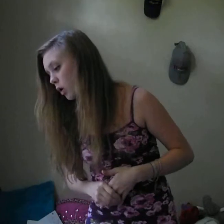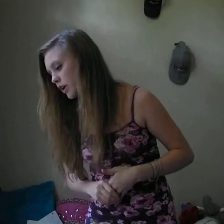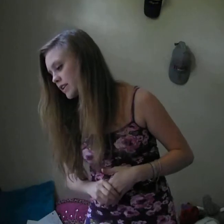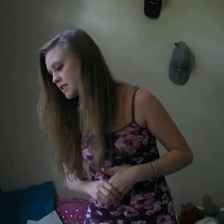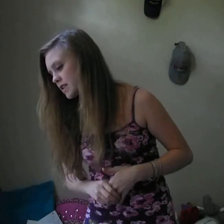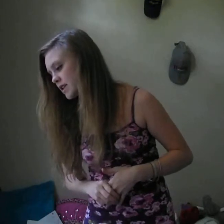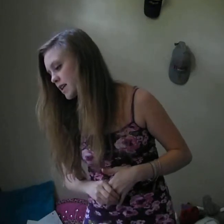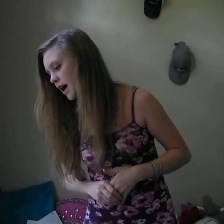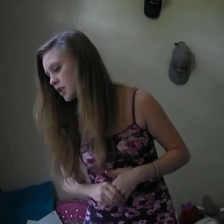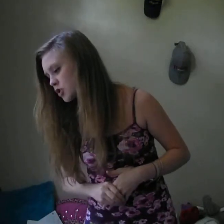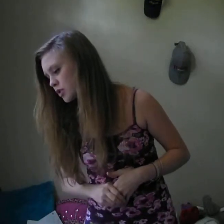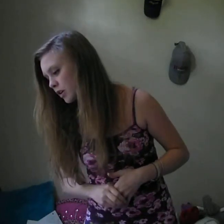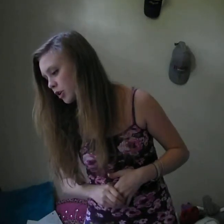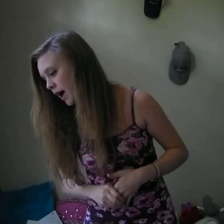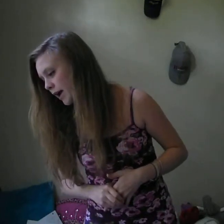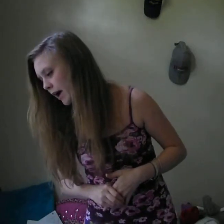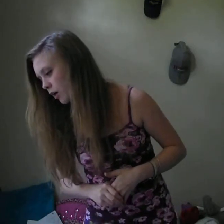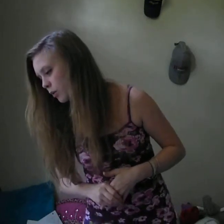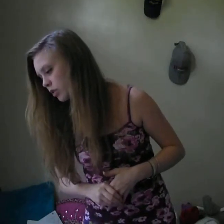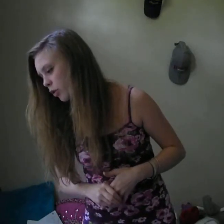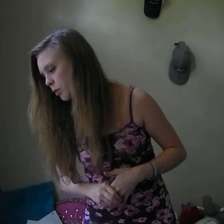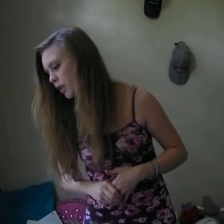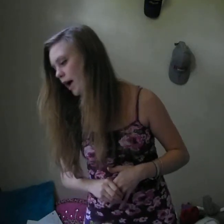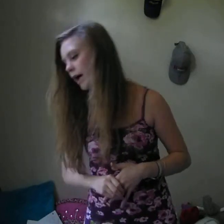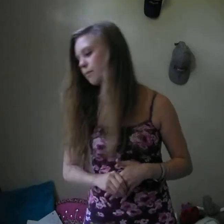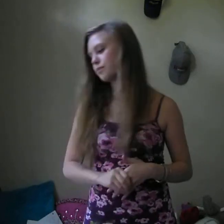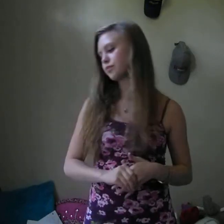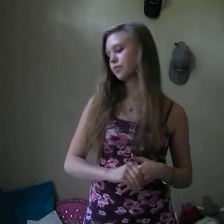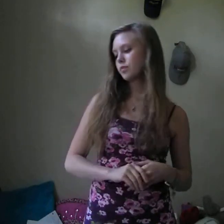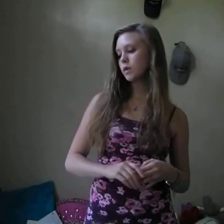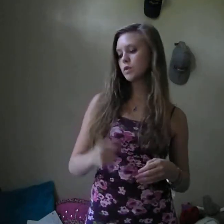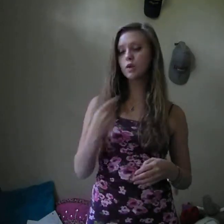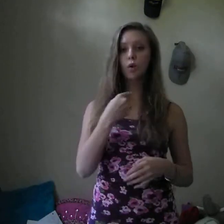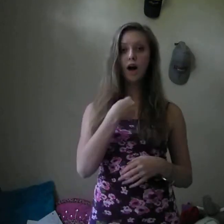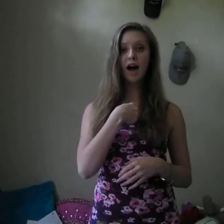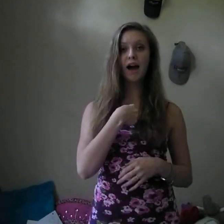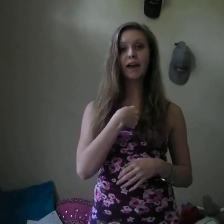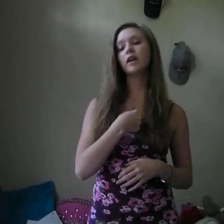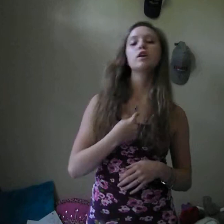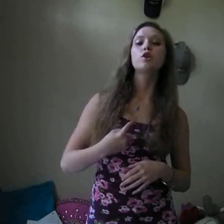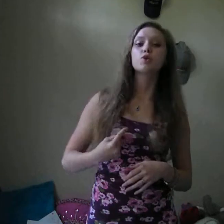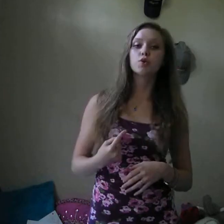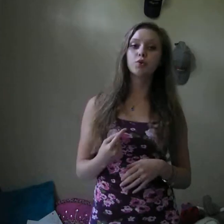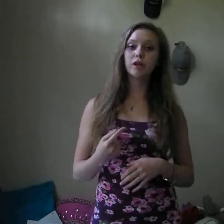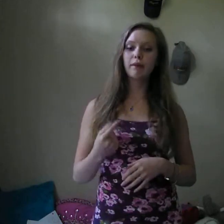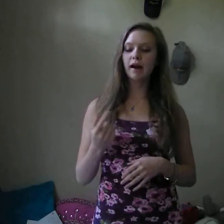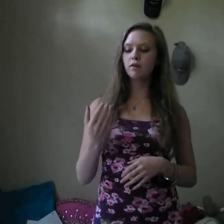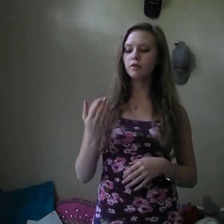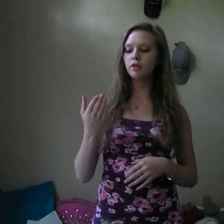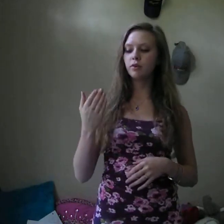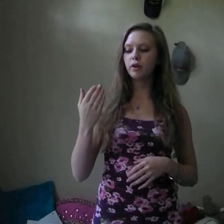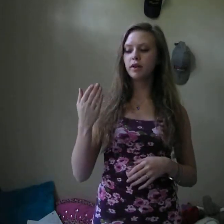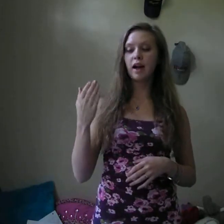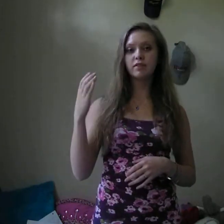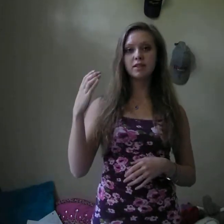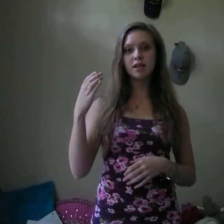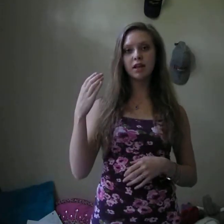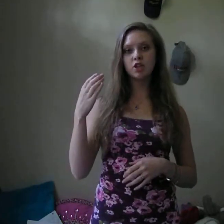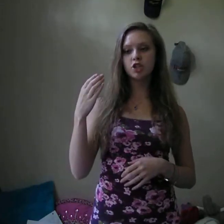chorus is I cried out with no reply. So I scream out. You're going to have a C hand